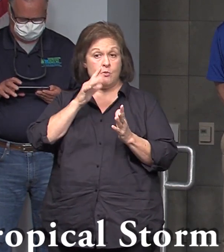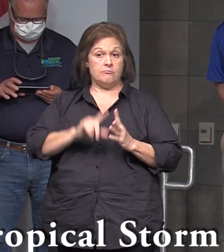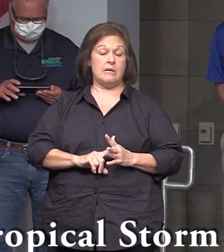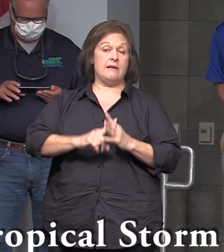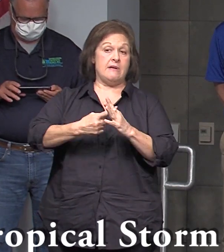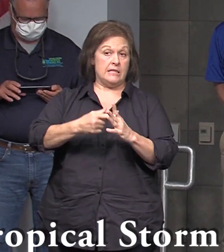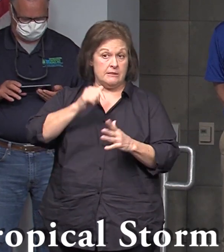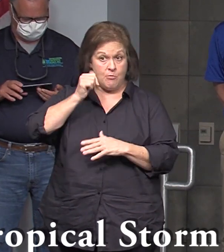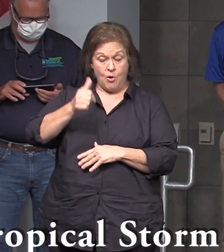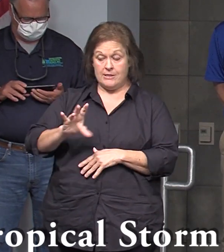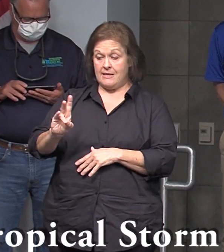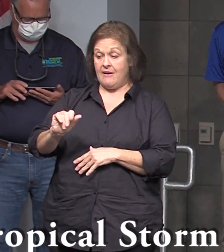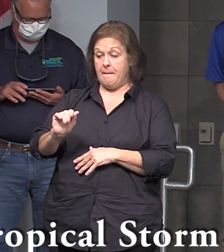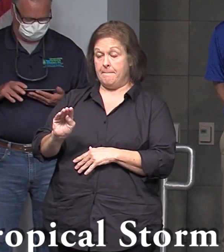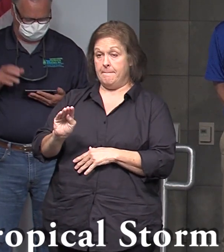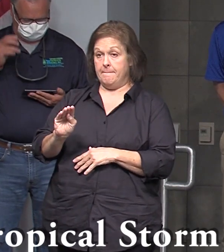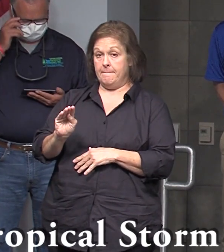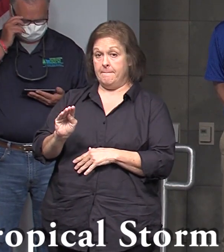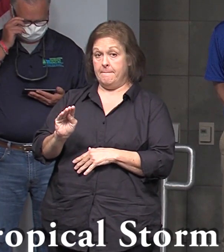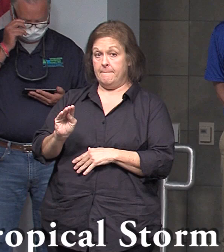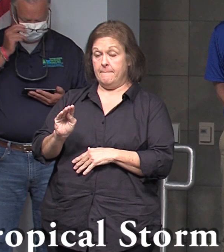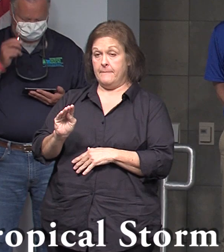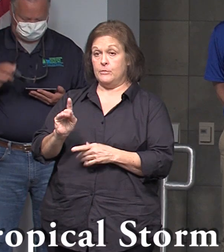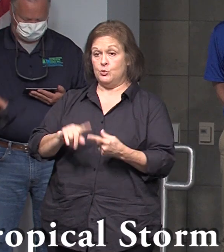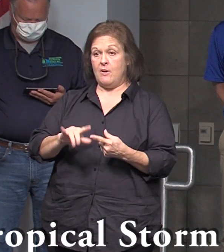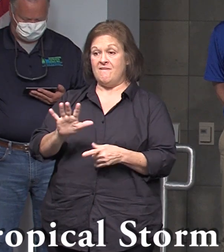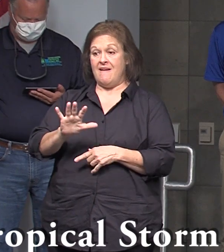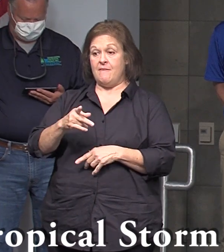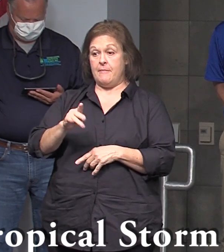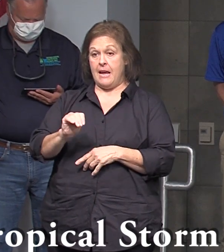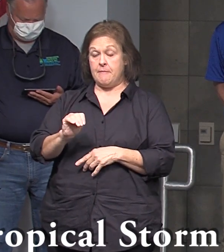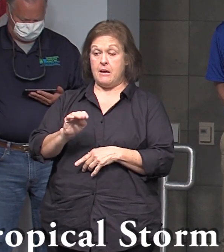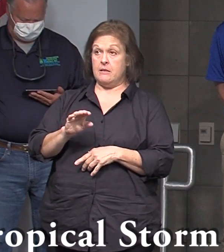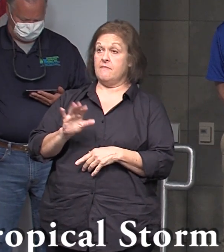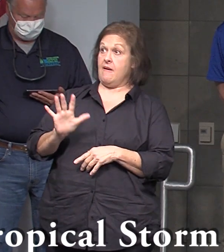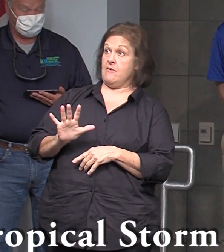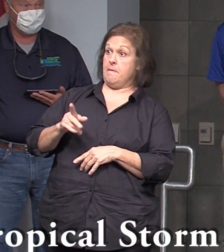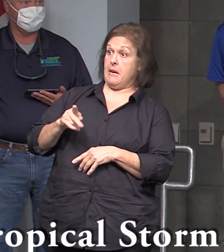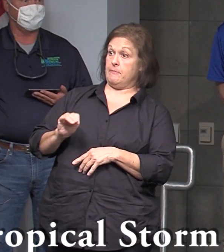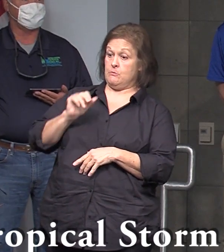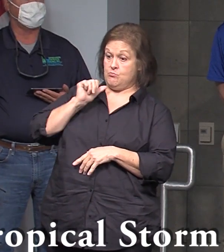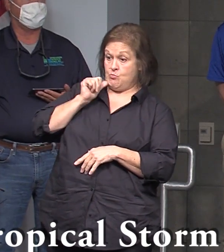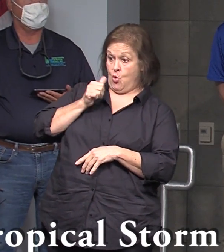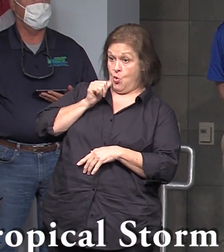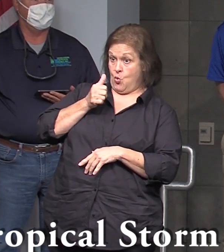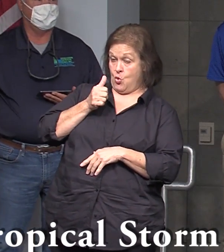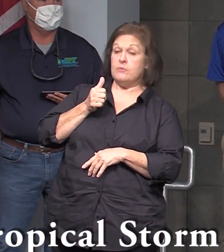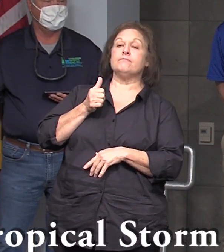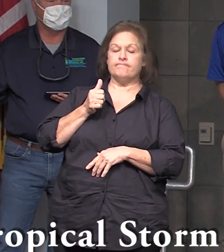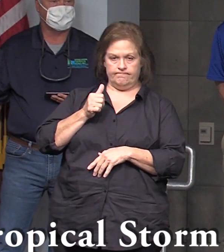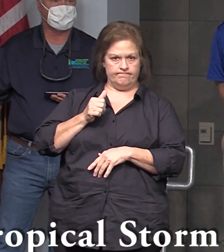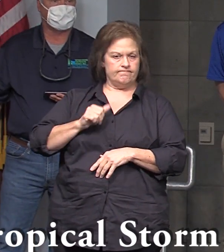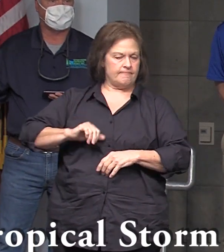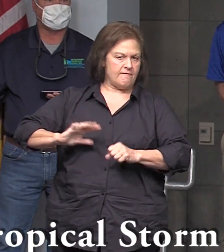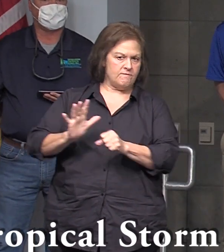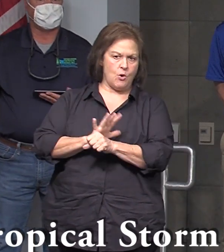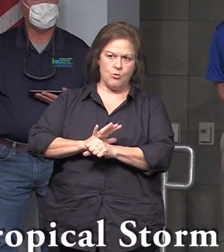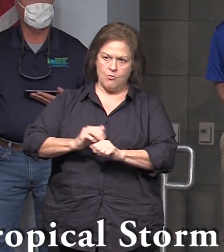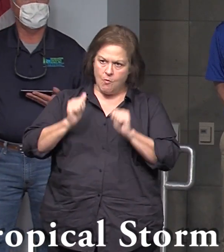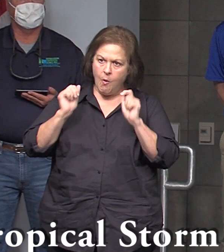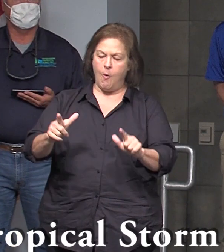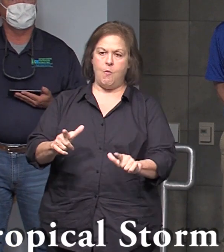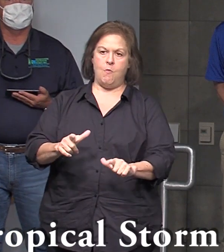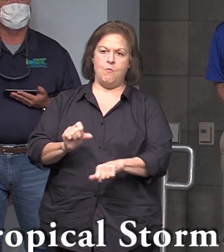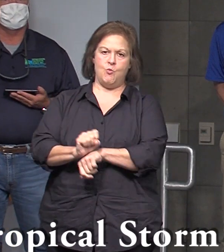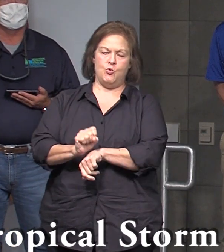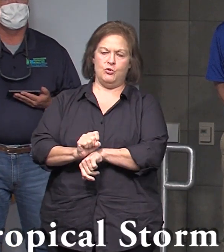tomorrow beginning at 7 a.m. and until 5 p.m. And by 5 p.m. tomorrow, we will have a full activation of our emergency operations